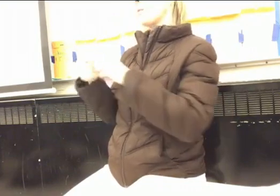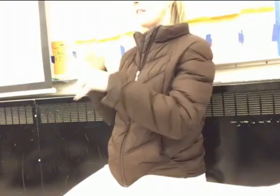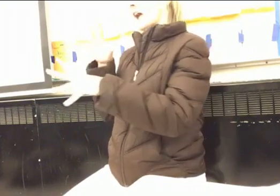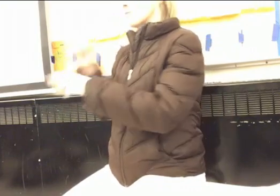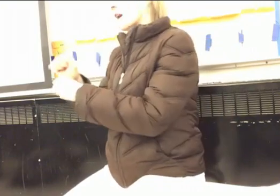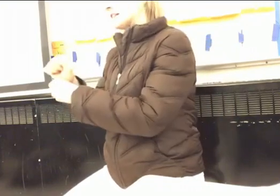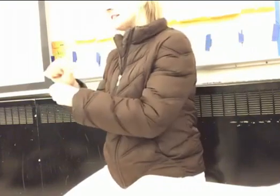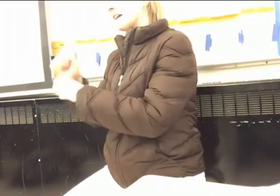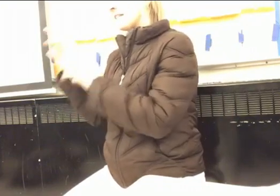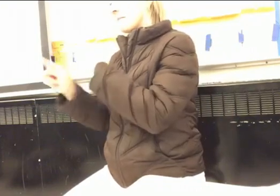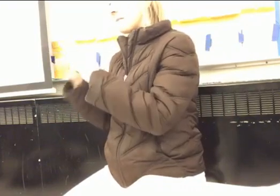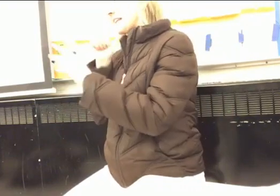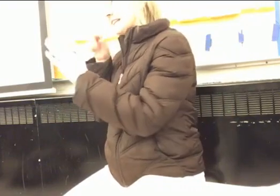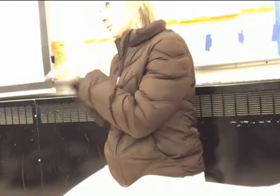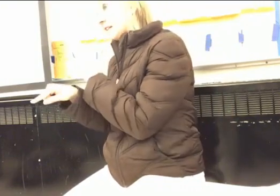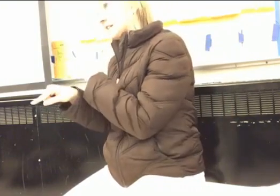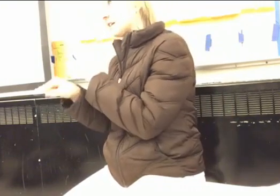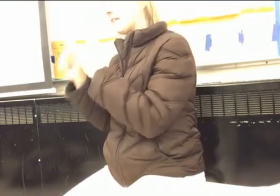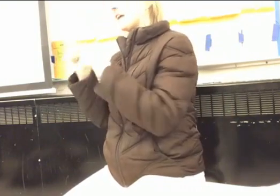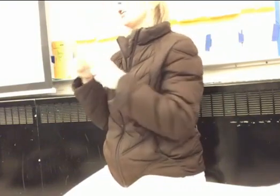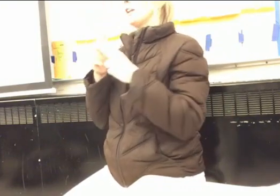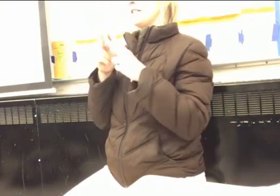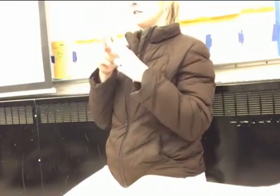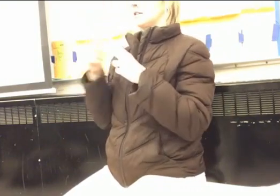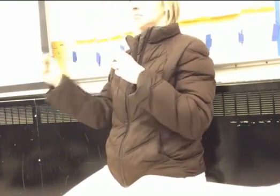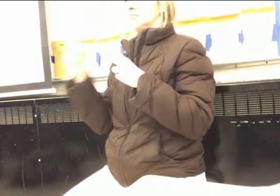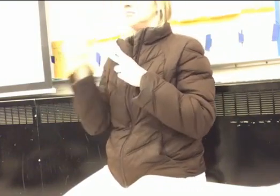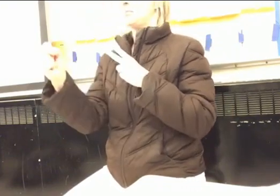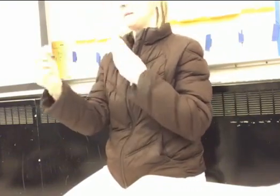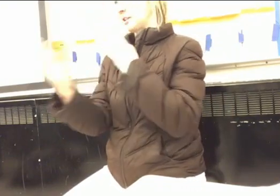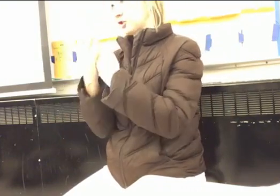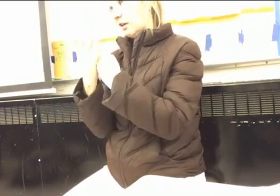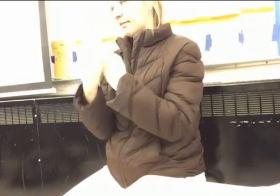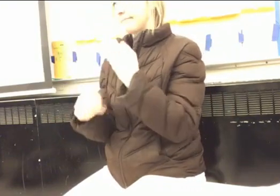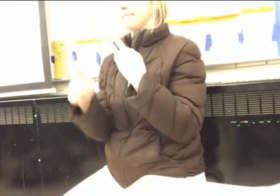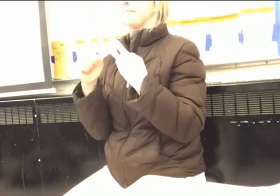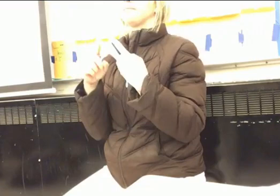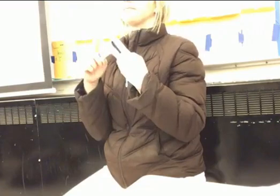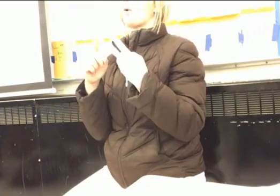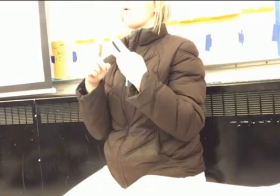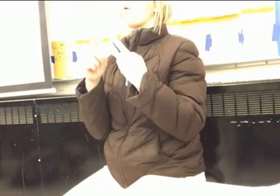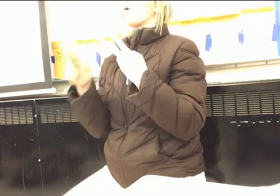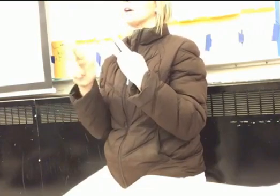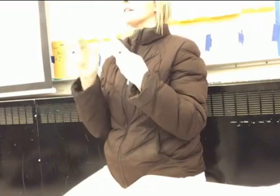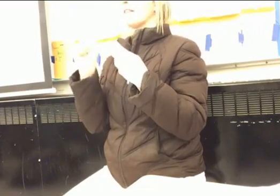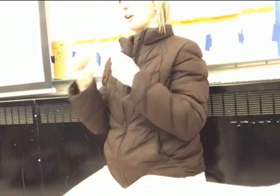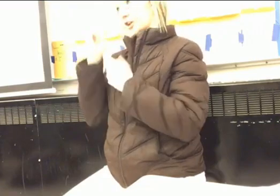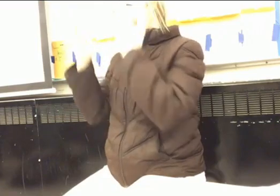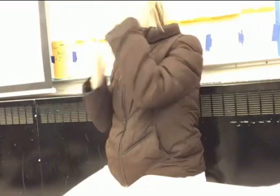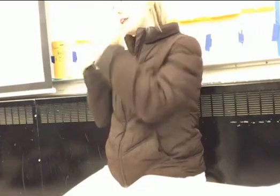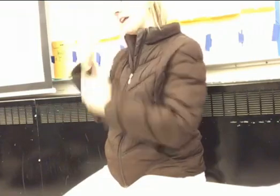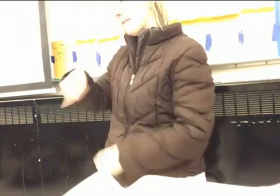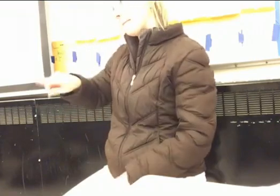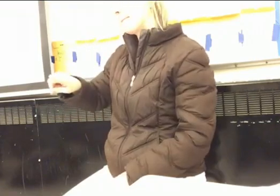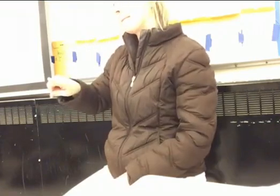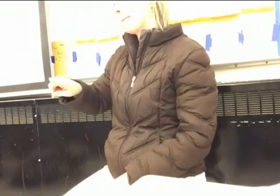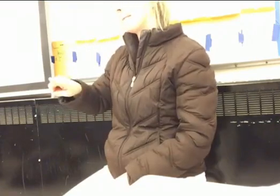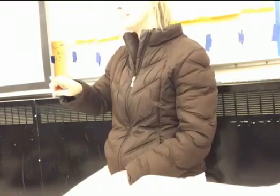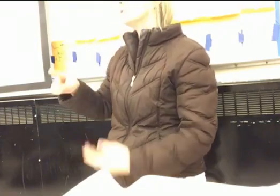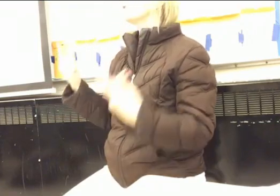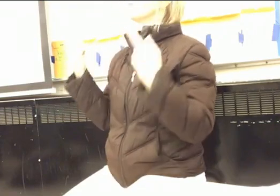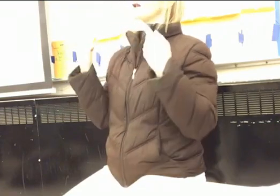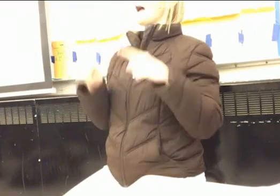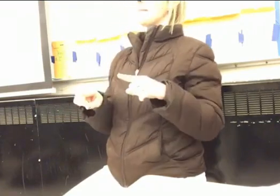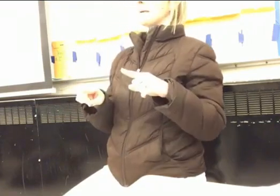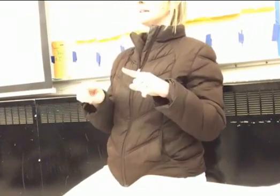didn't execute, they could A, put them in jail, or B, they could humiliate them. So what happened is